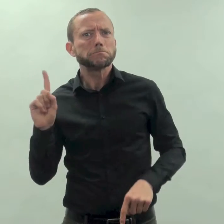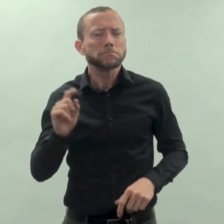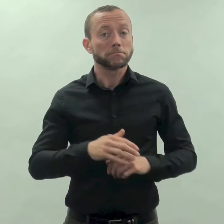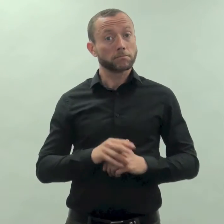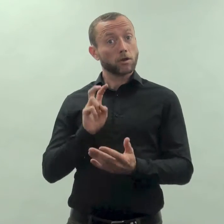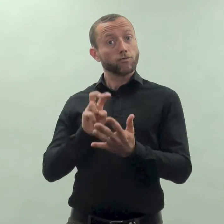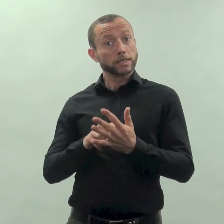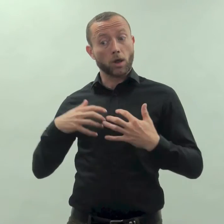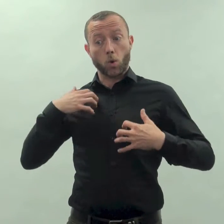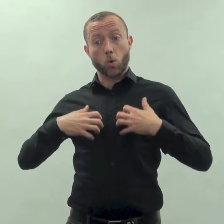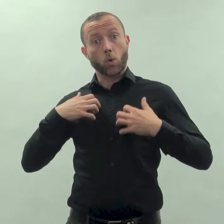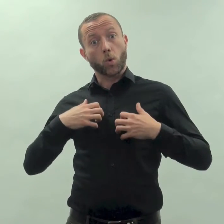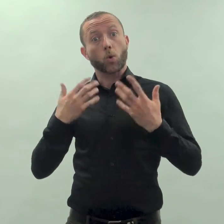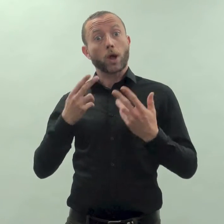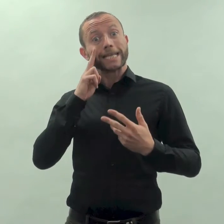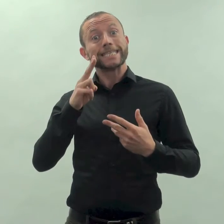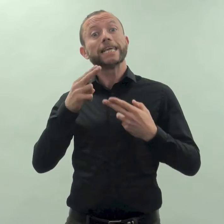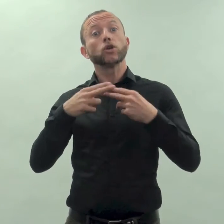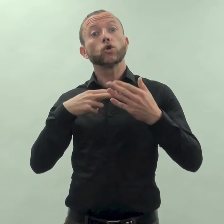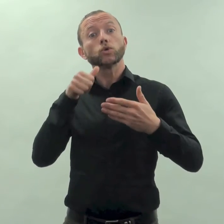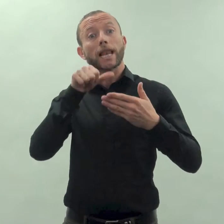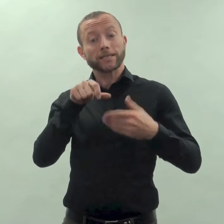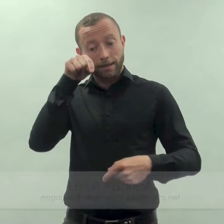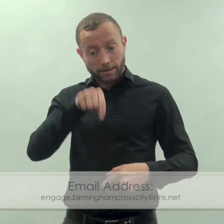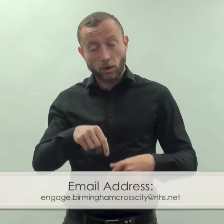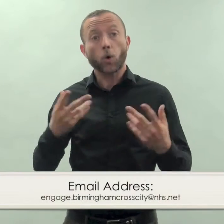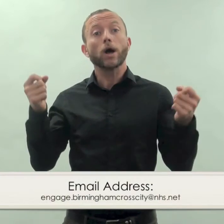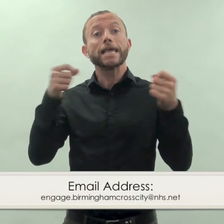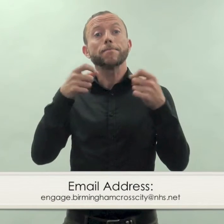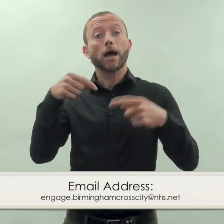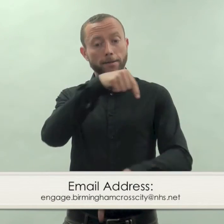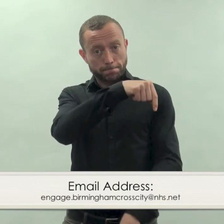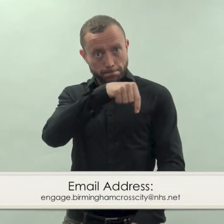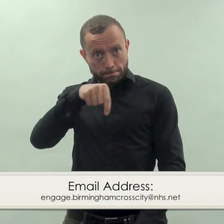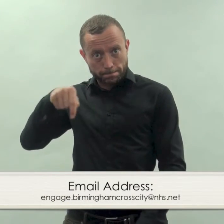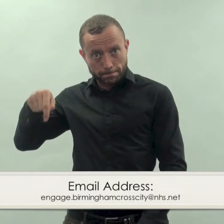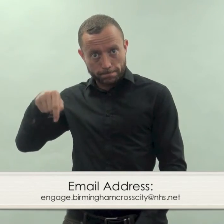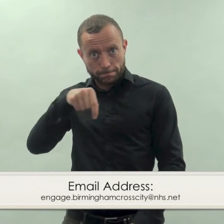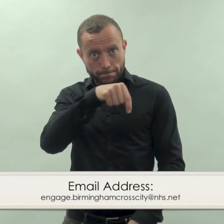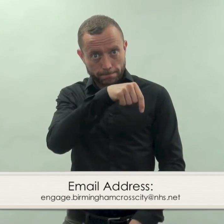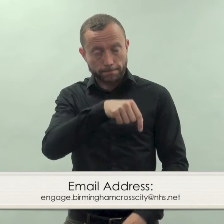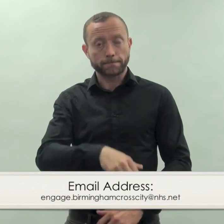do they mean for patients? To register, please click on the link in the newsletter or email NHS